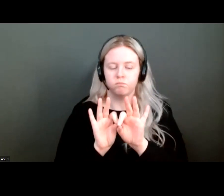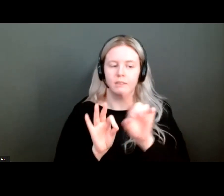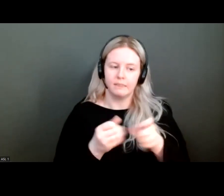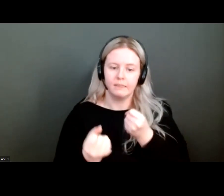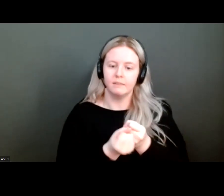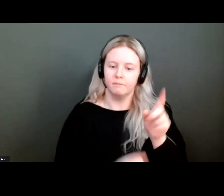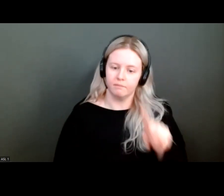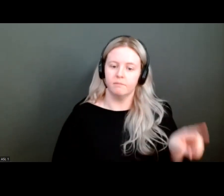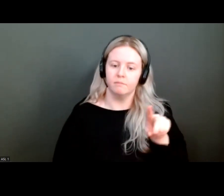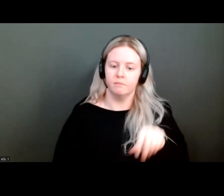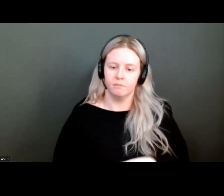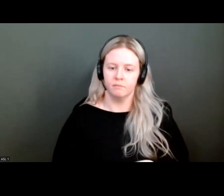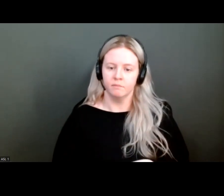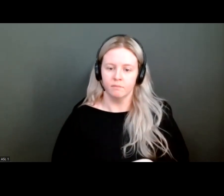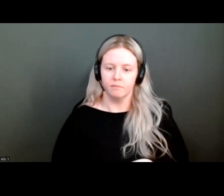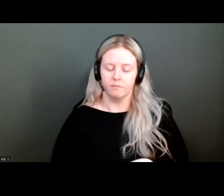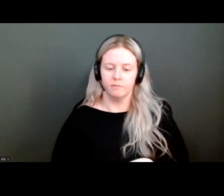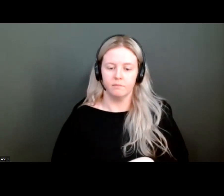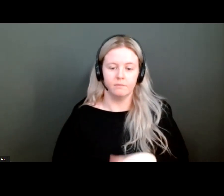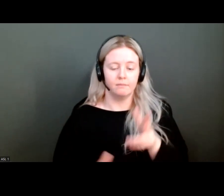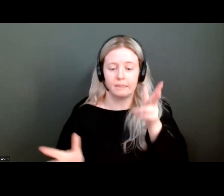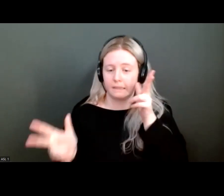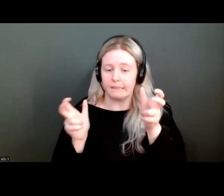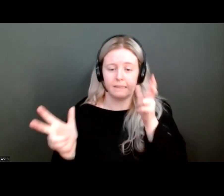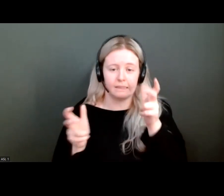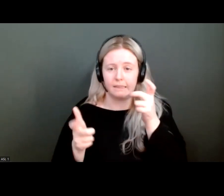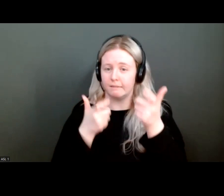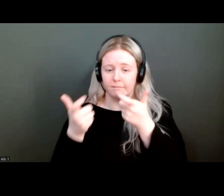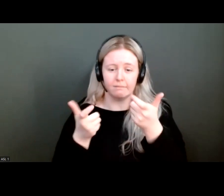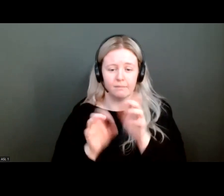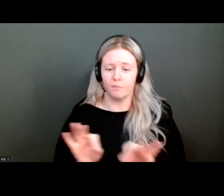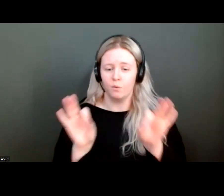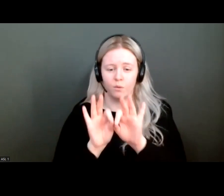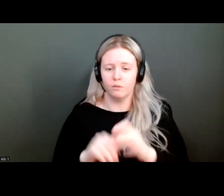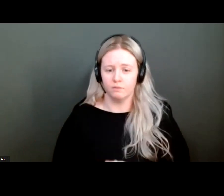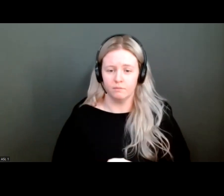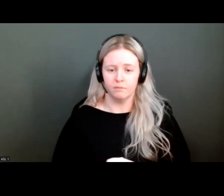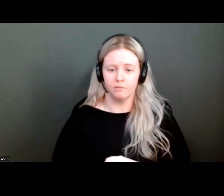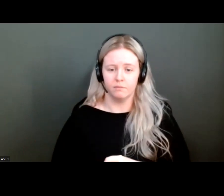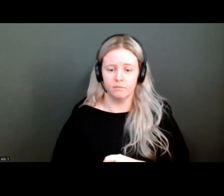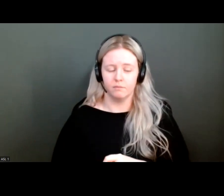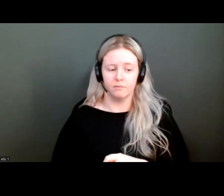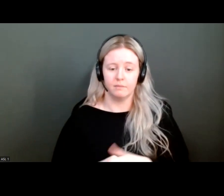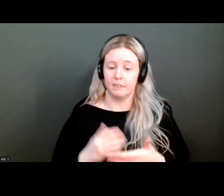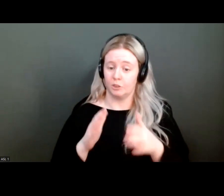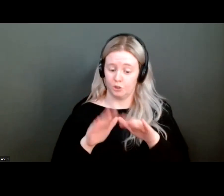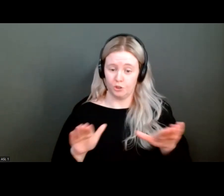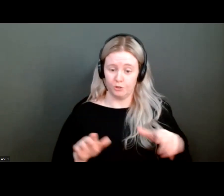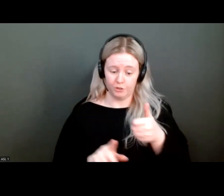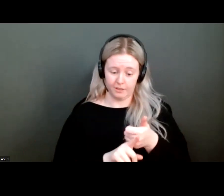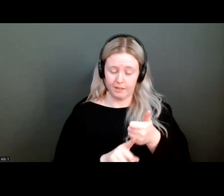support. Listen, listen, listen. Children, our future